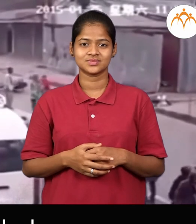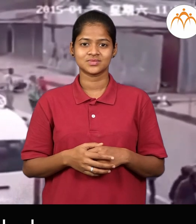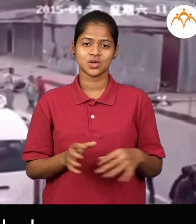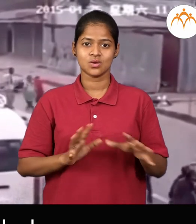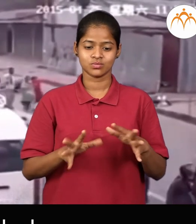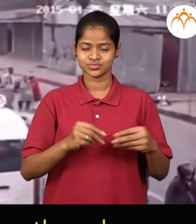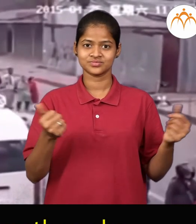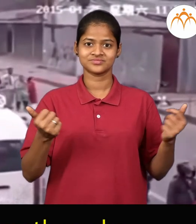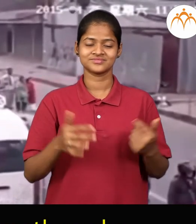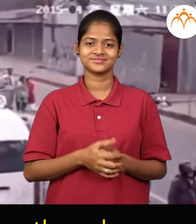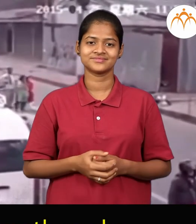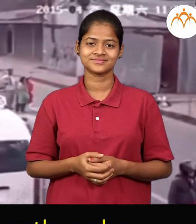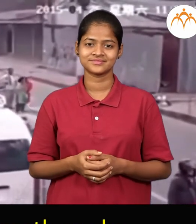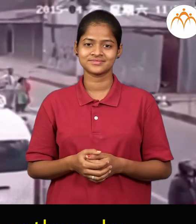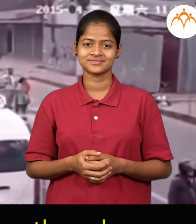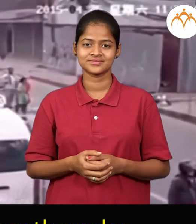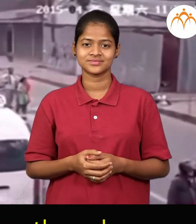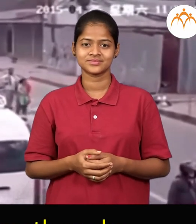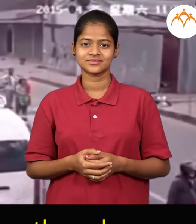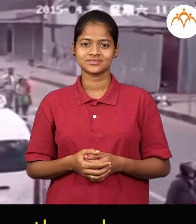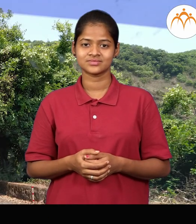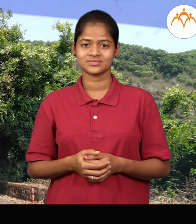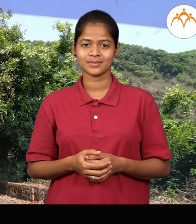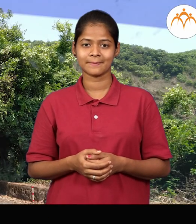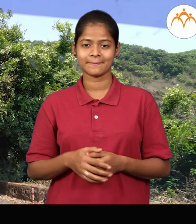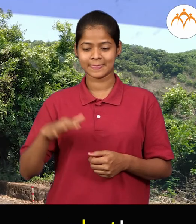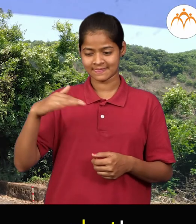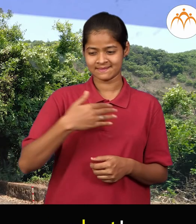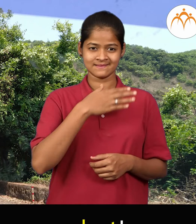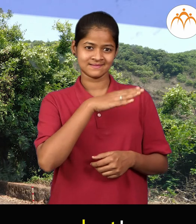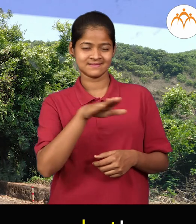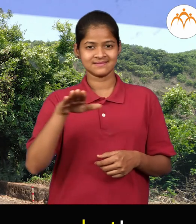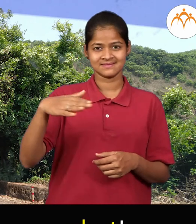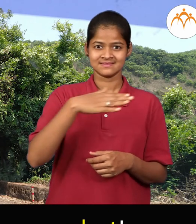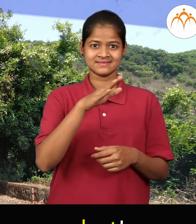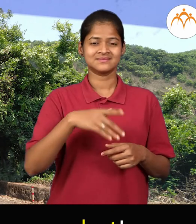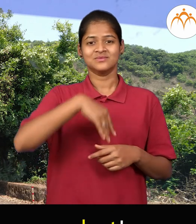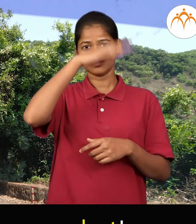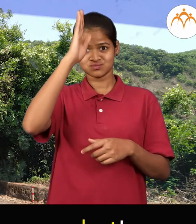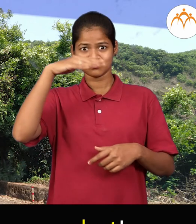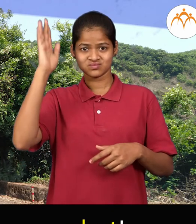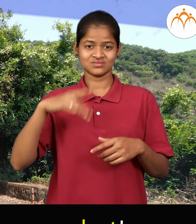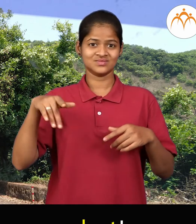shakes when during an earthquake. Ghat. Winding road means ghat.